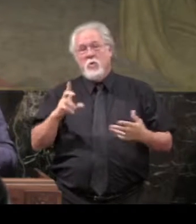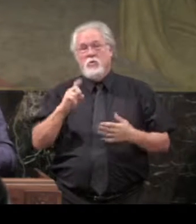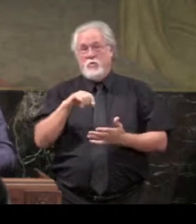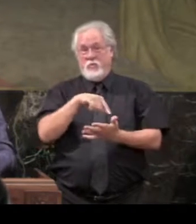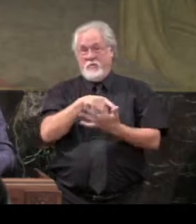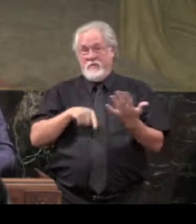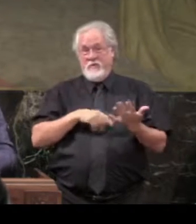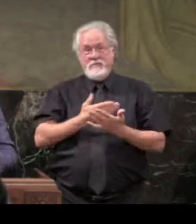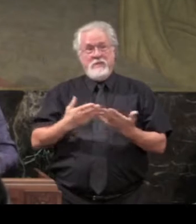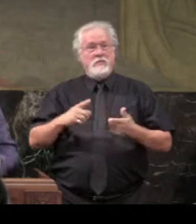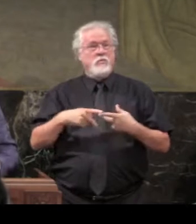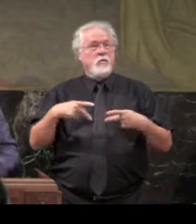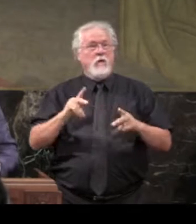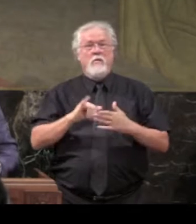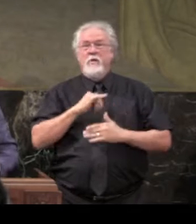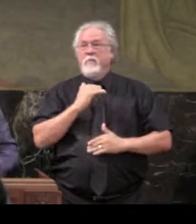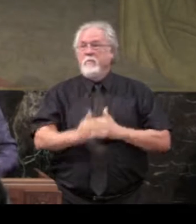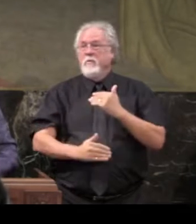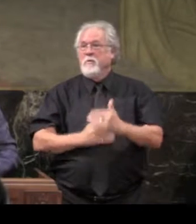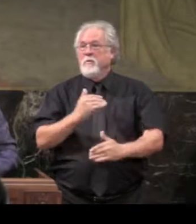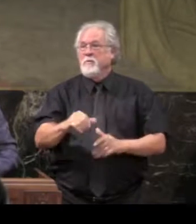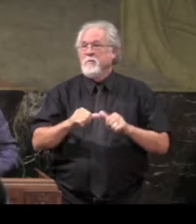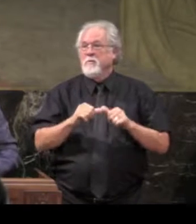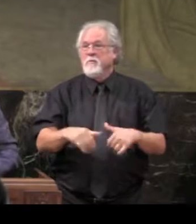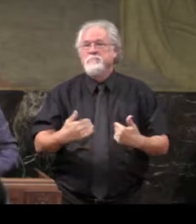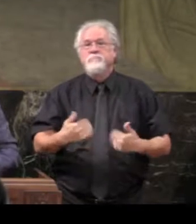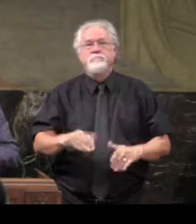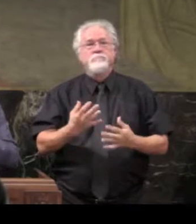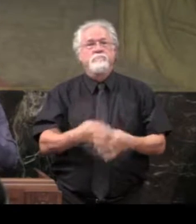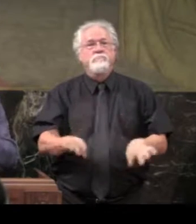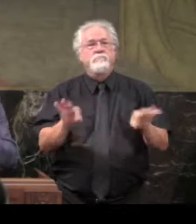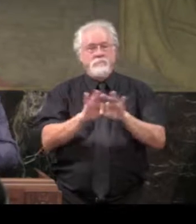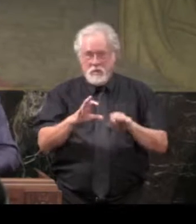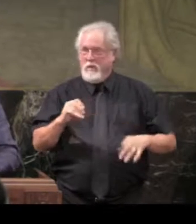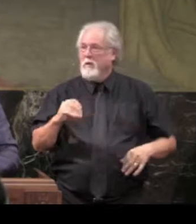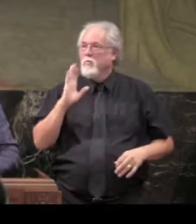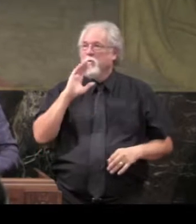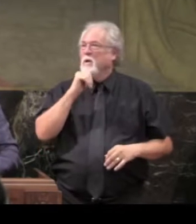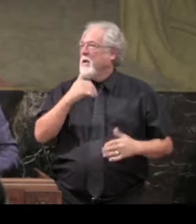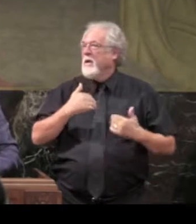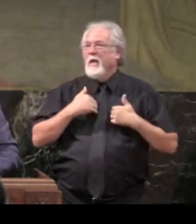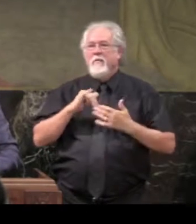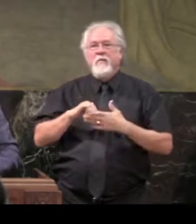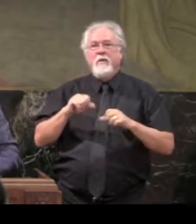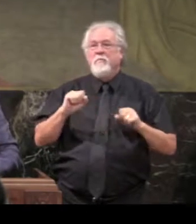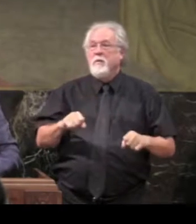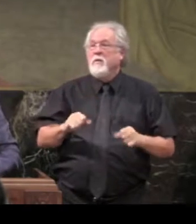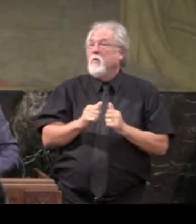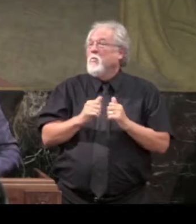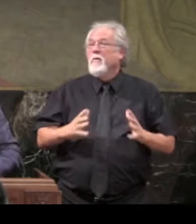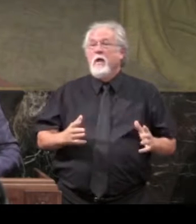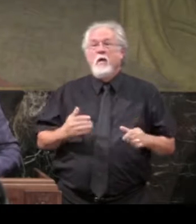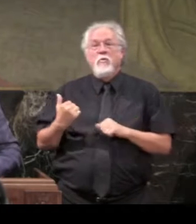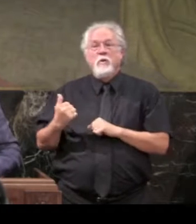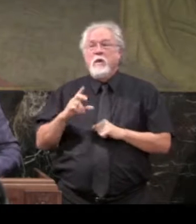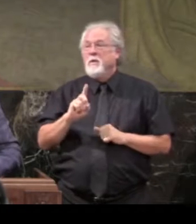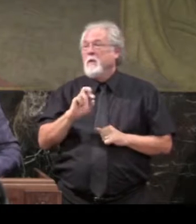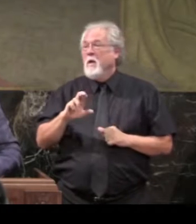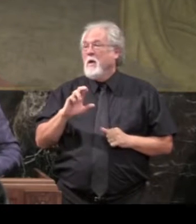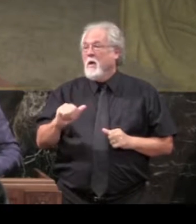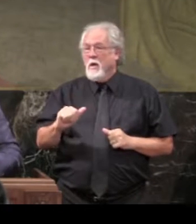things to allow this progress to continue is incredibly important, and we wouldn't have the ability to do it without the